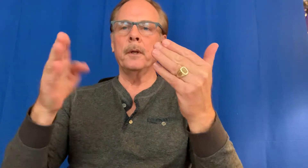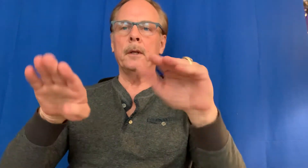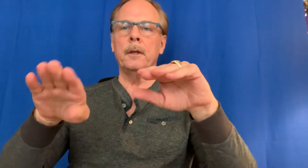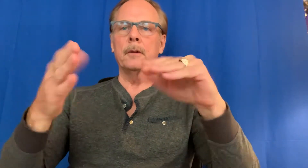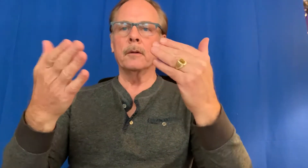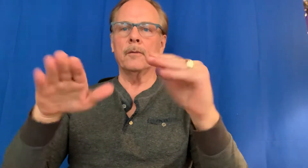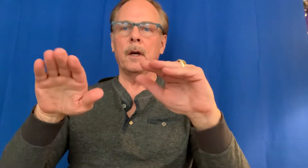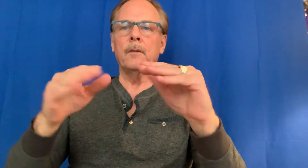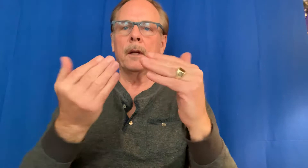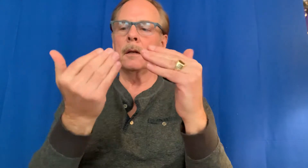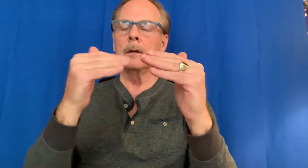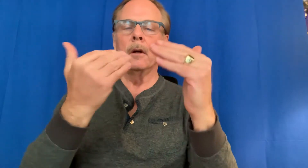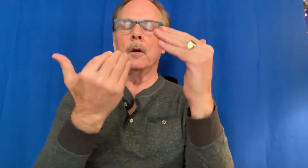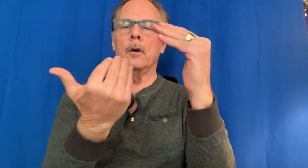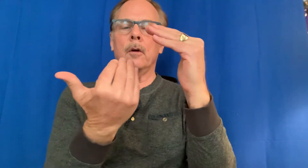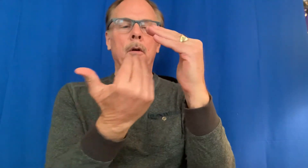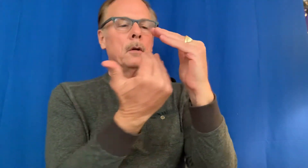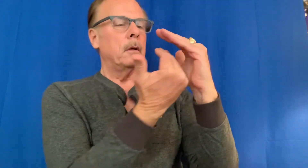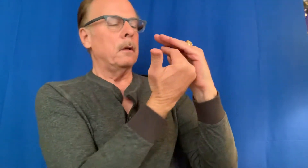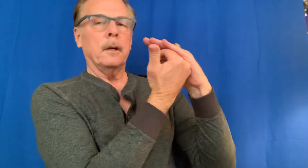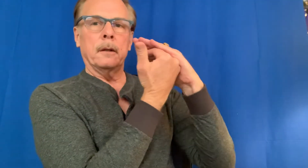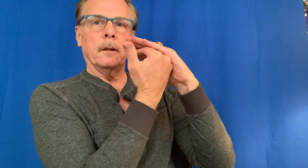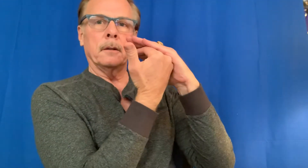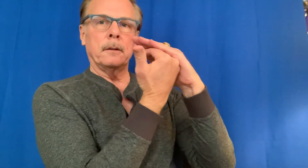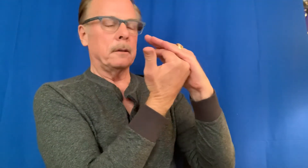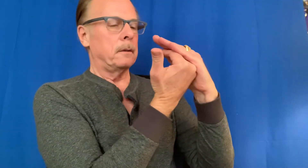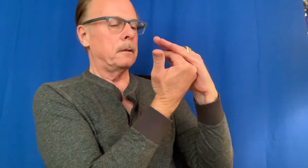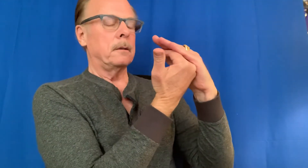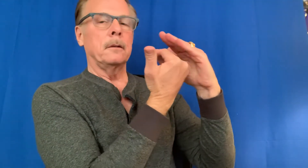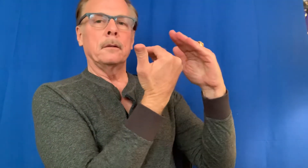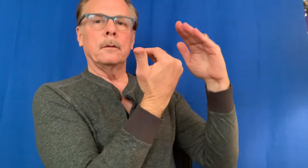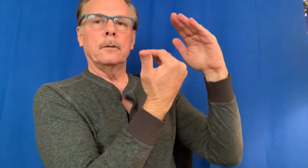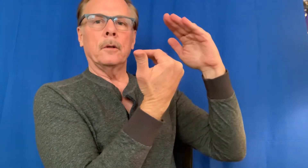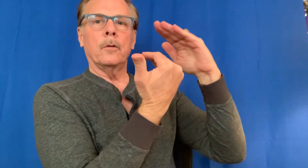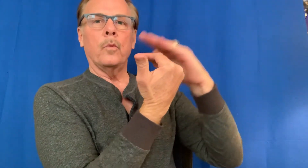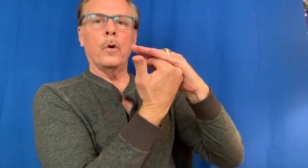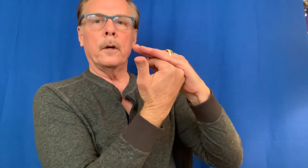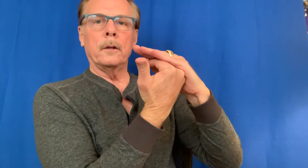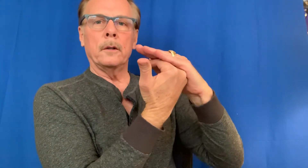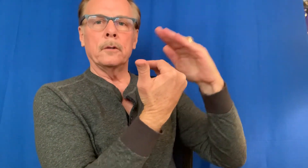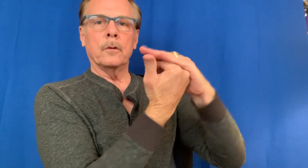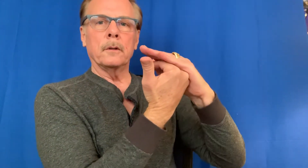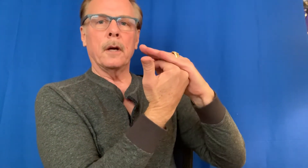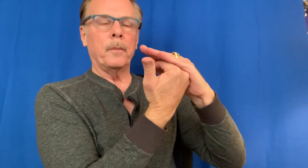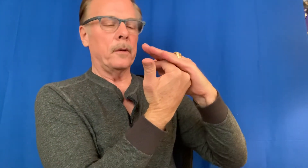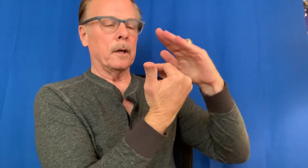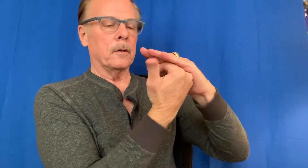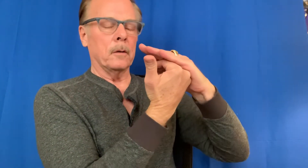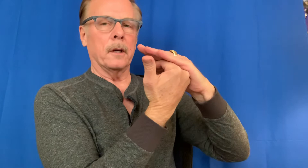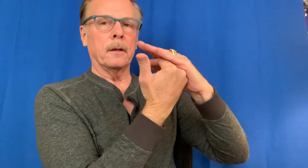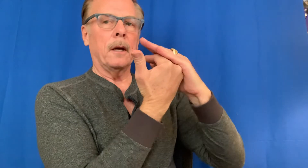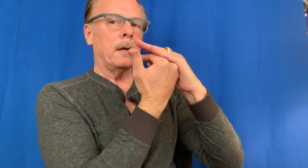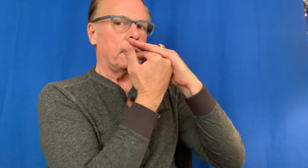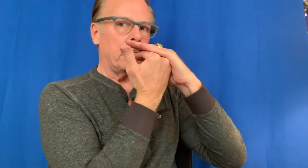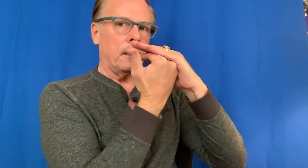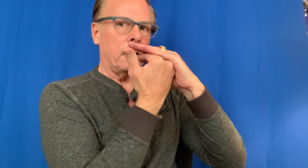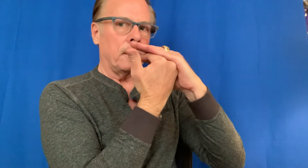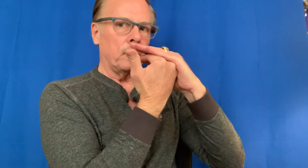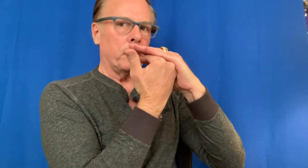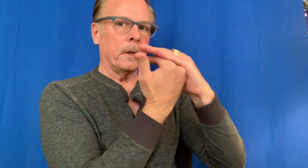B, 5-hand, like this. So one is on top of the other like that, and you're bringing it